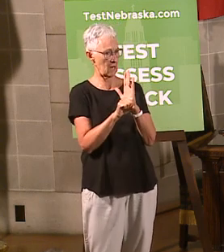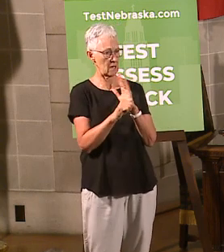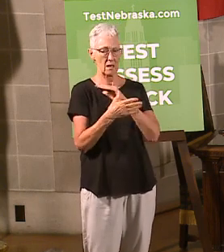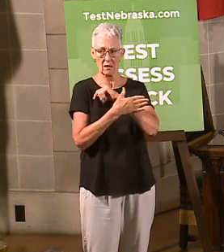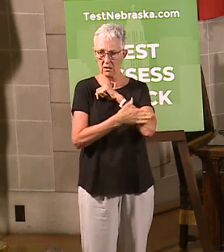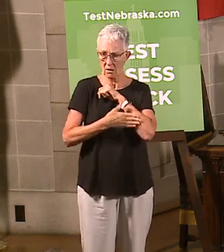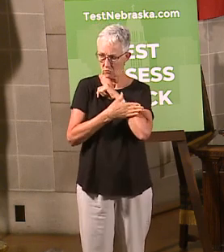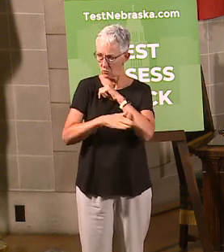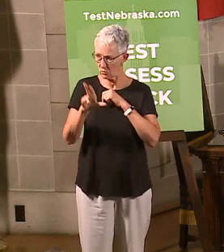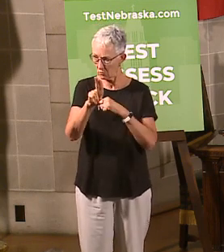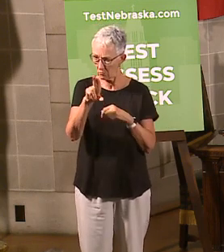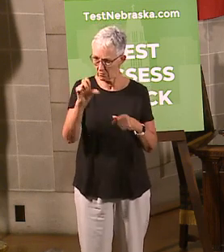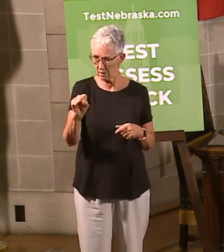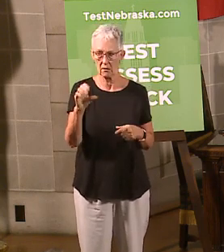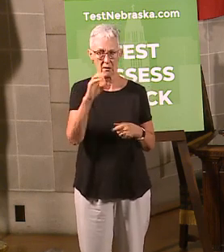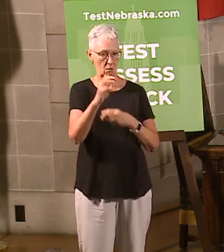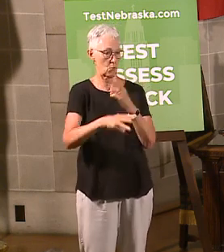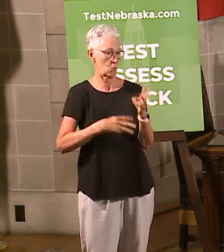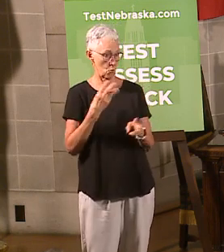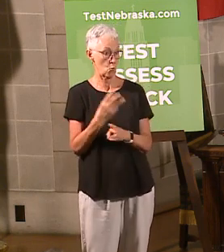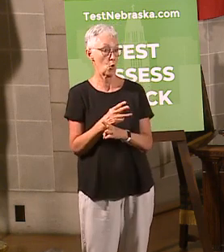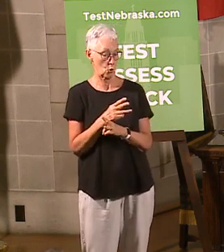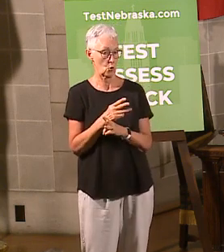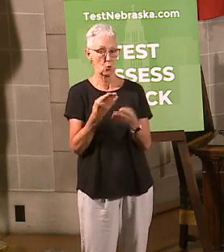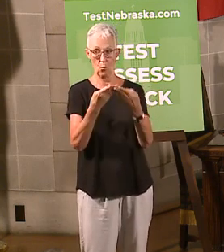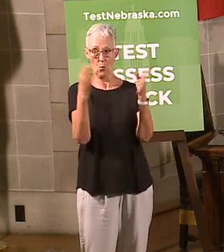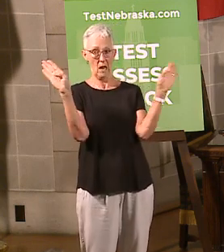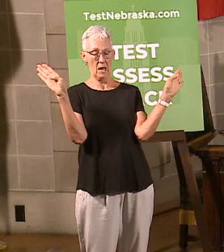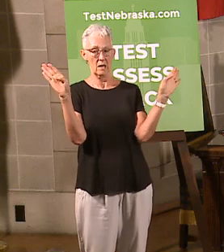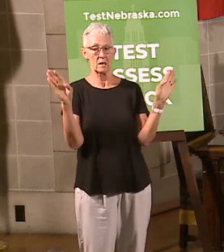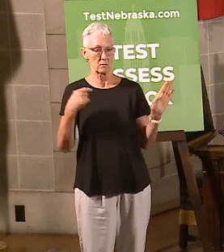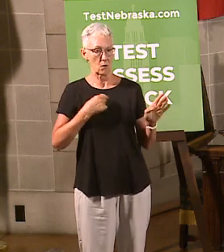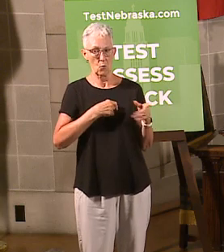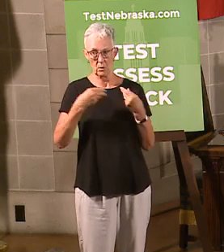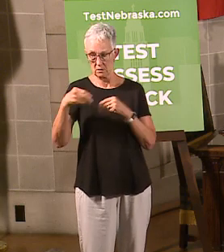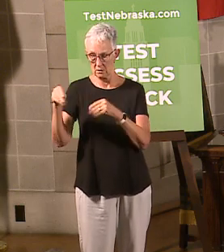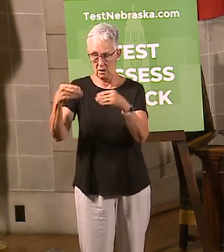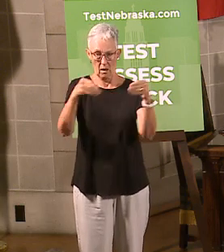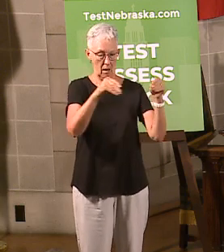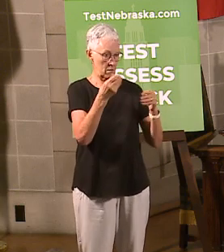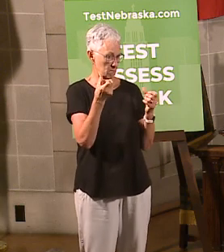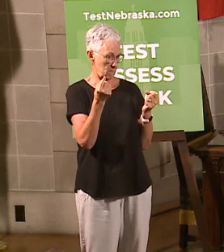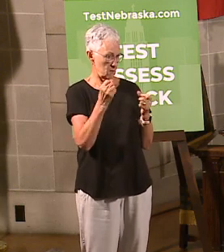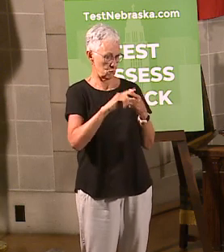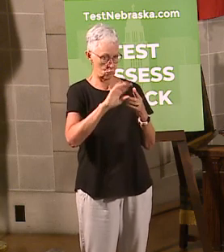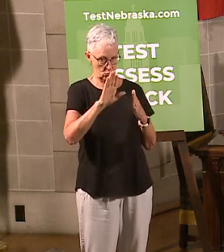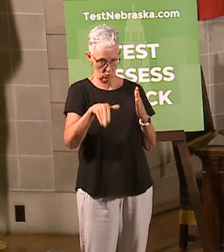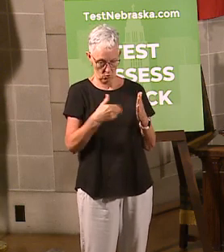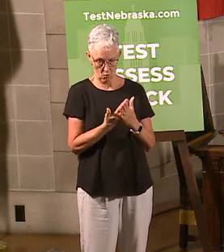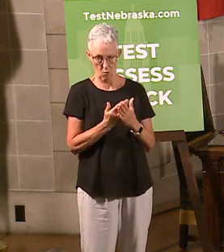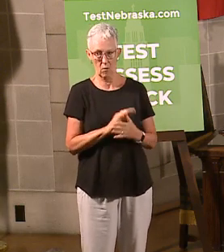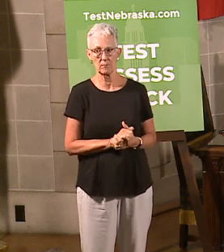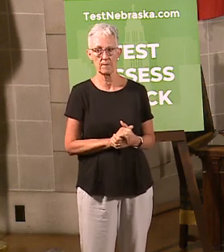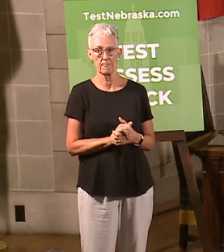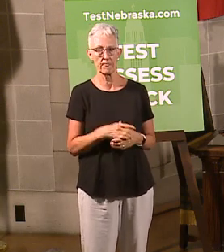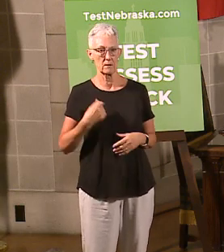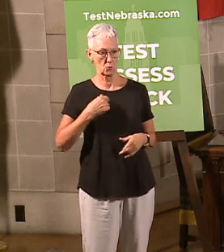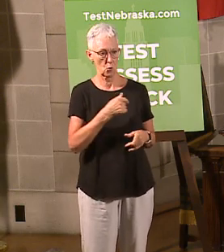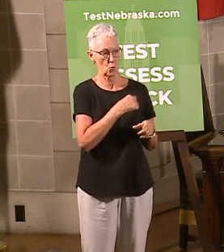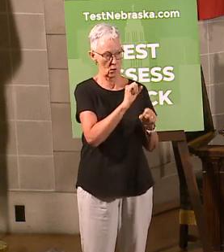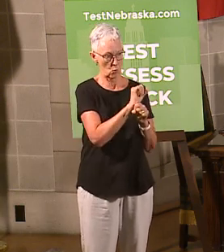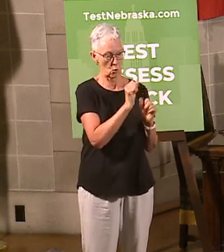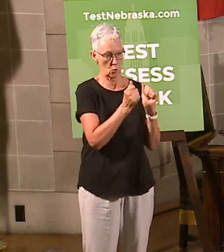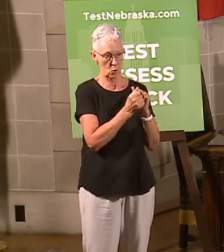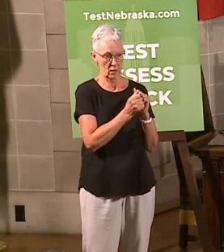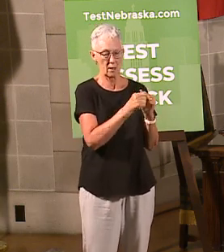produce the milk and that product. Also during that time, we've worked with the Midwest Dairy Association, producing coolers and a lot of dairy products for the